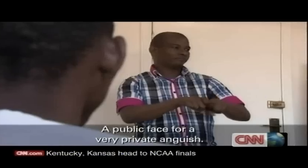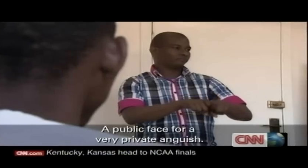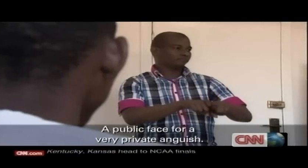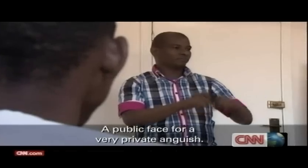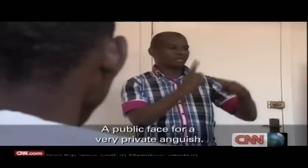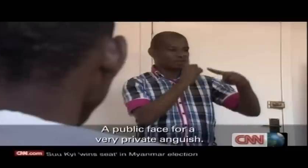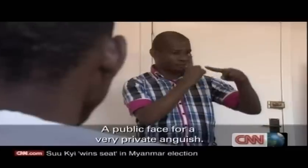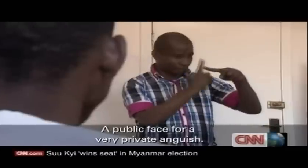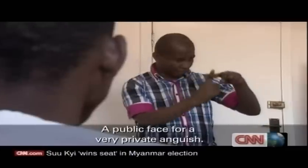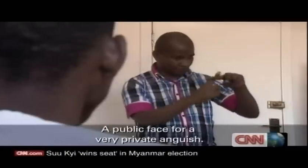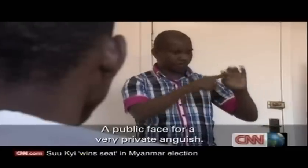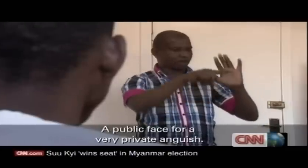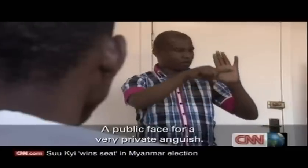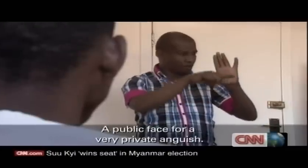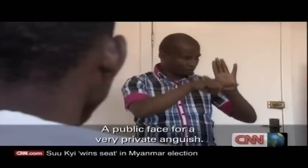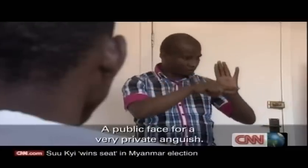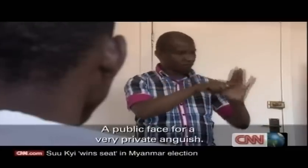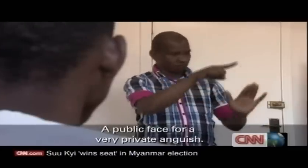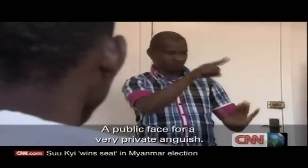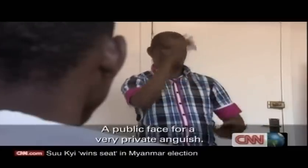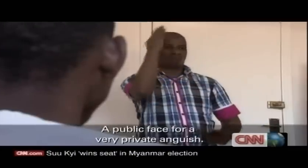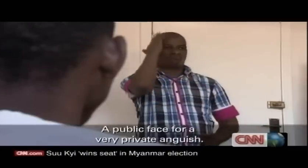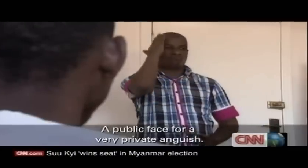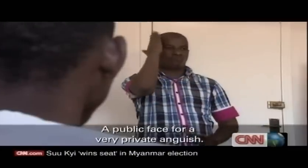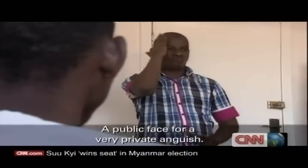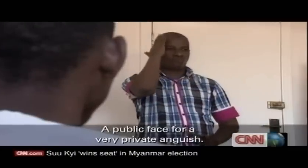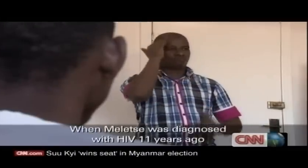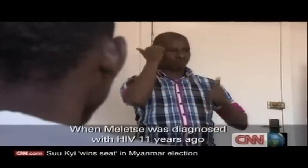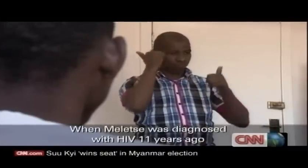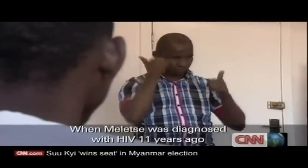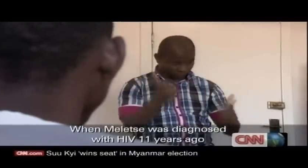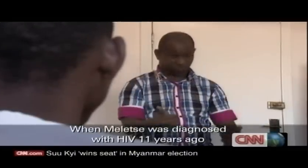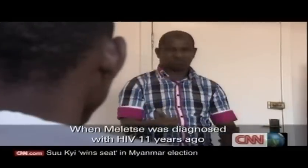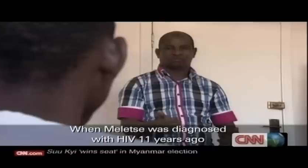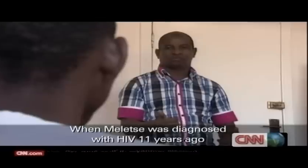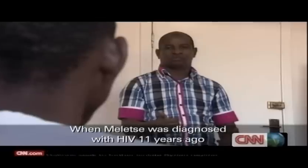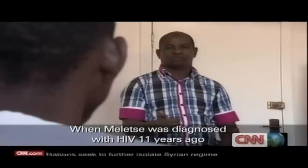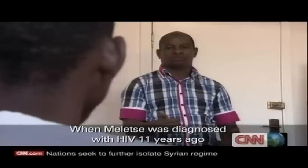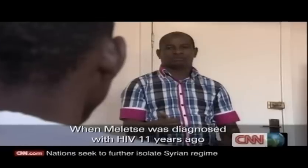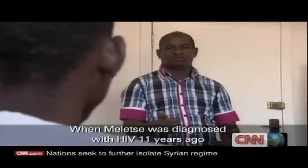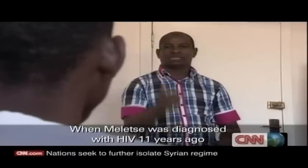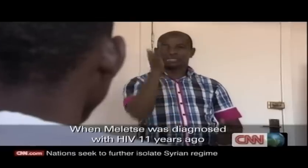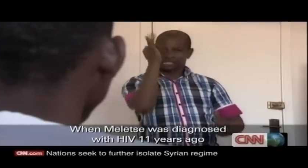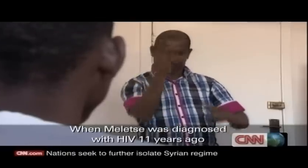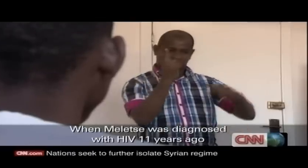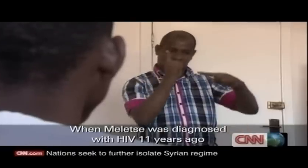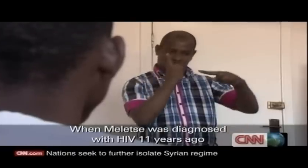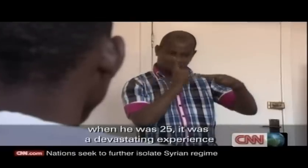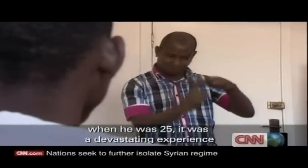A public face for a very private anguish. When Meletse was diagnosed with HIV 11 years ago, when